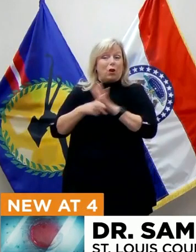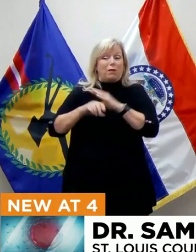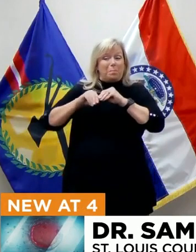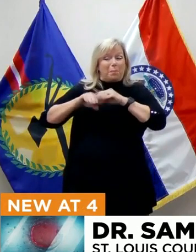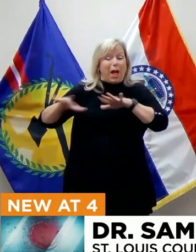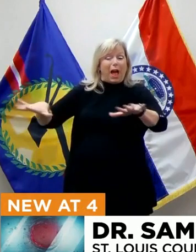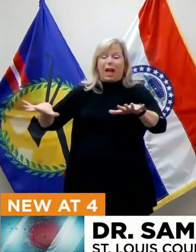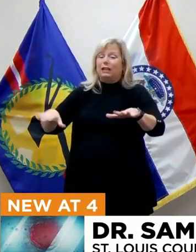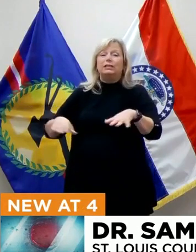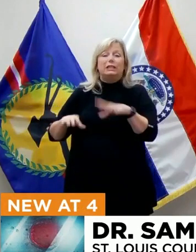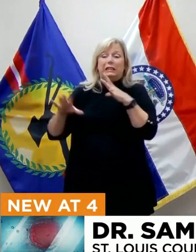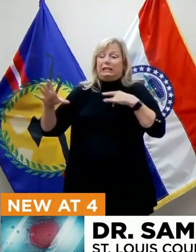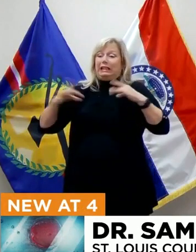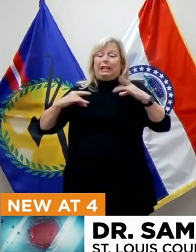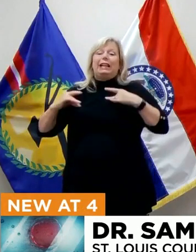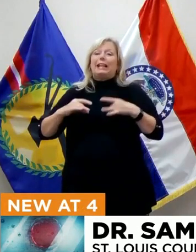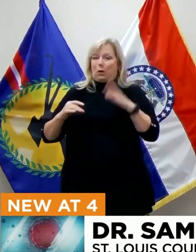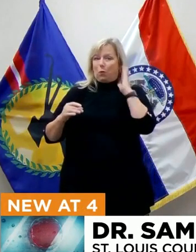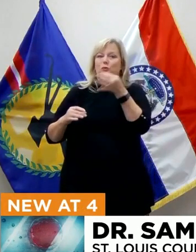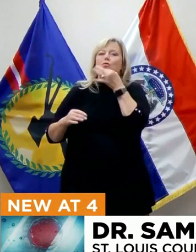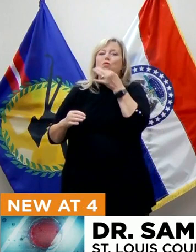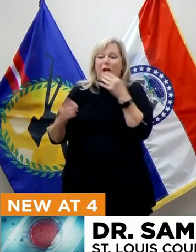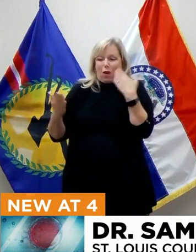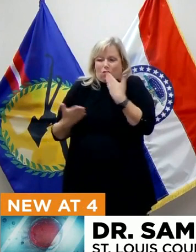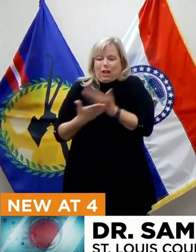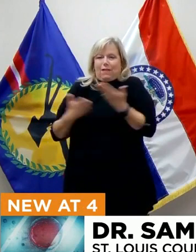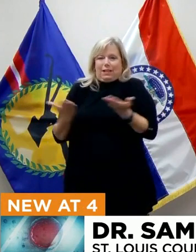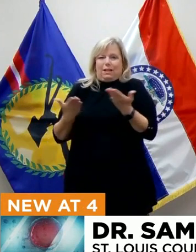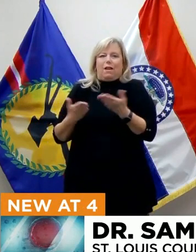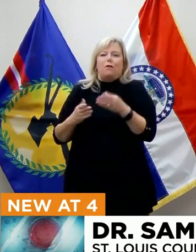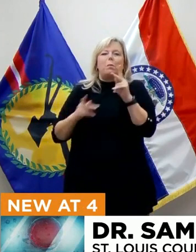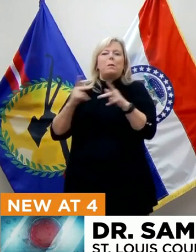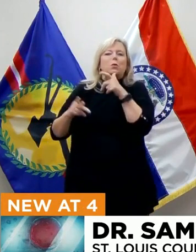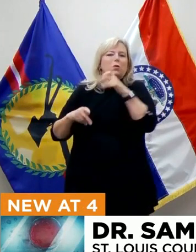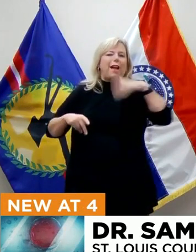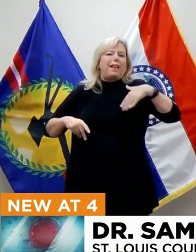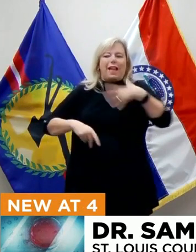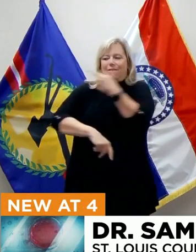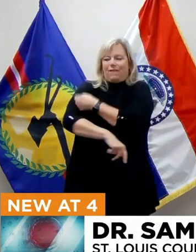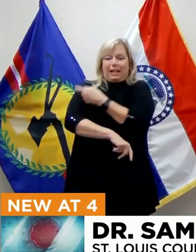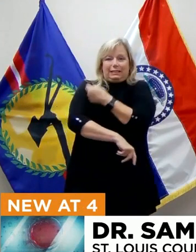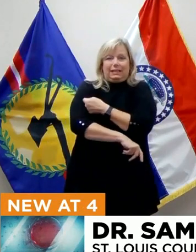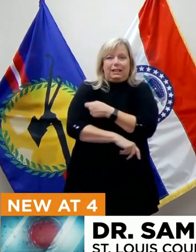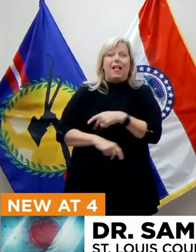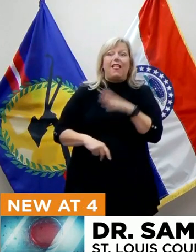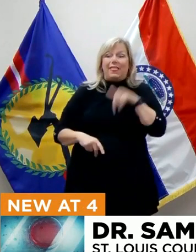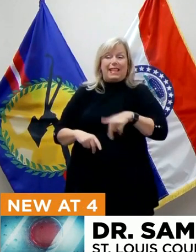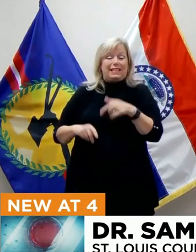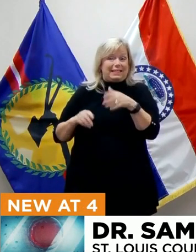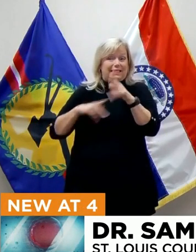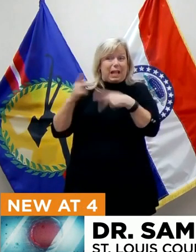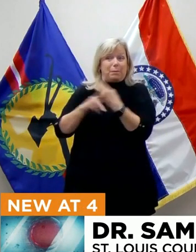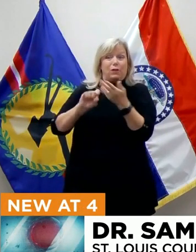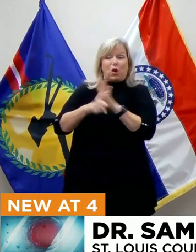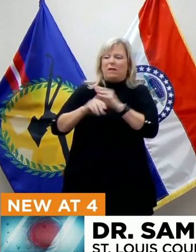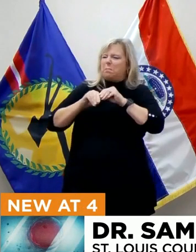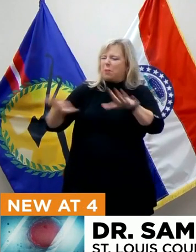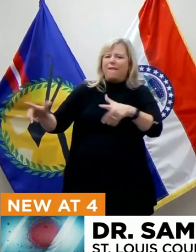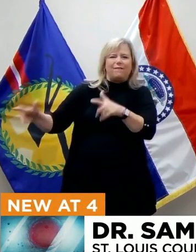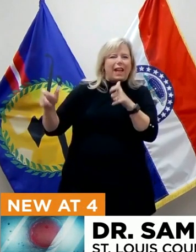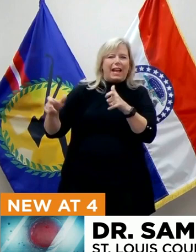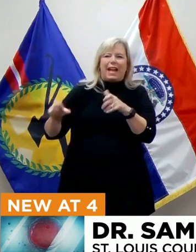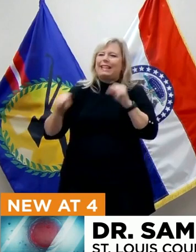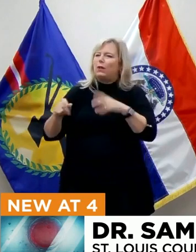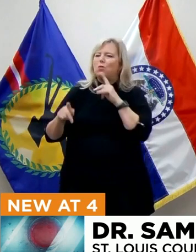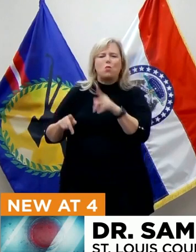our unvaccinated population. This variant is spreading quickly, and this variant has the ability to devastate those in its